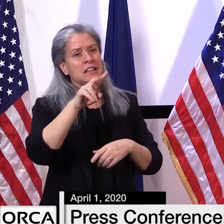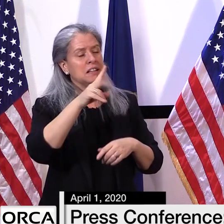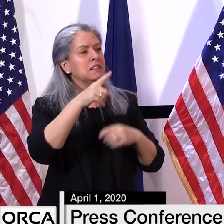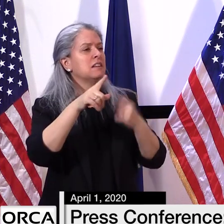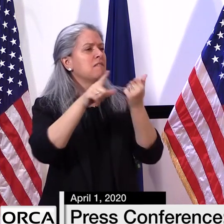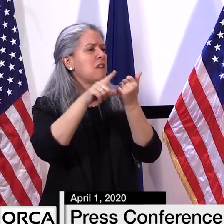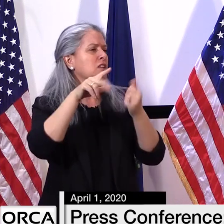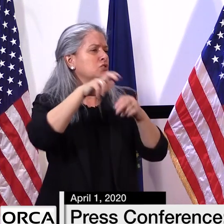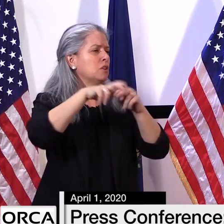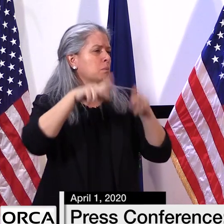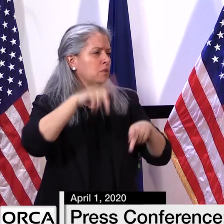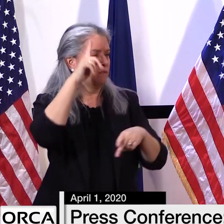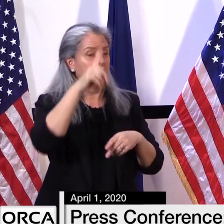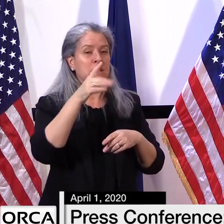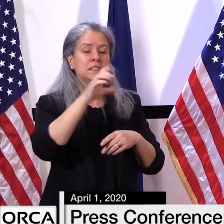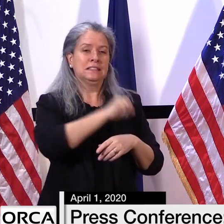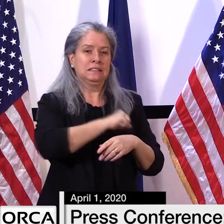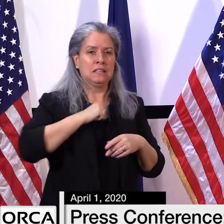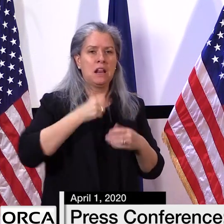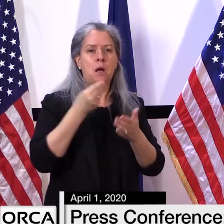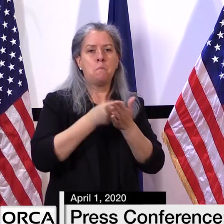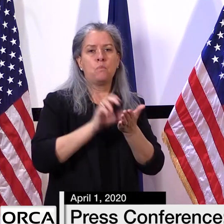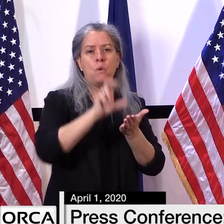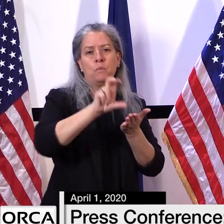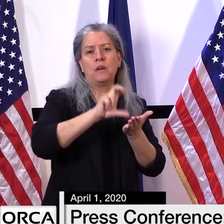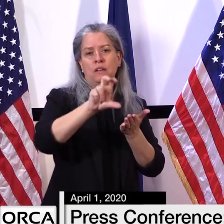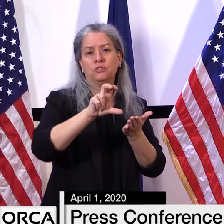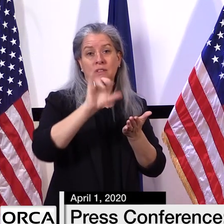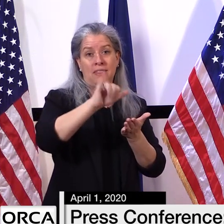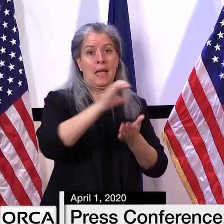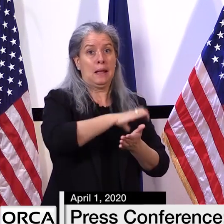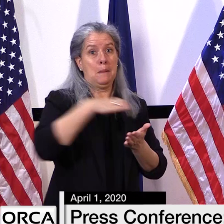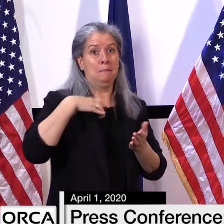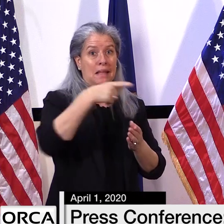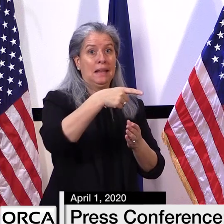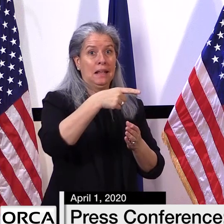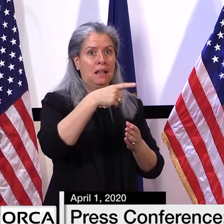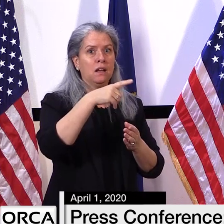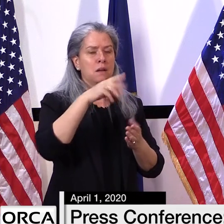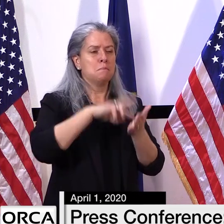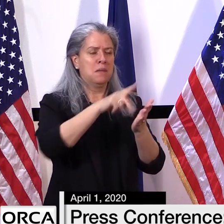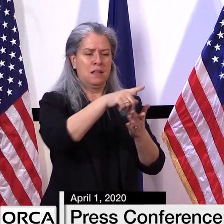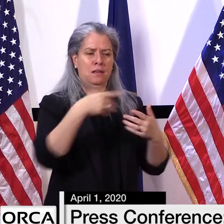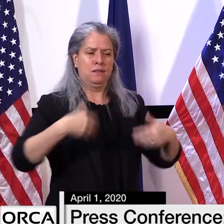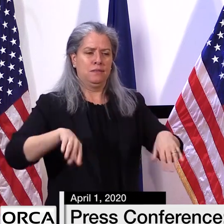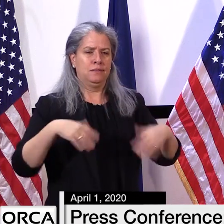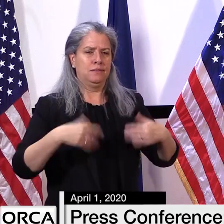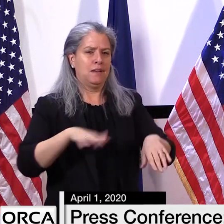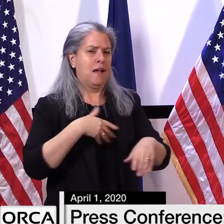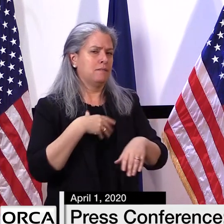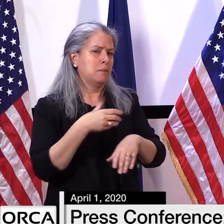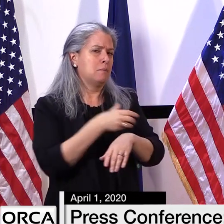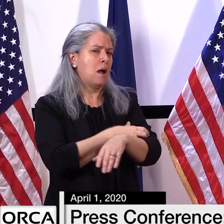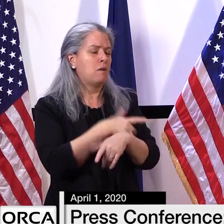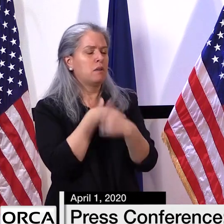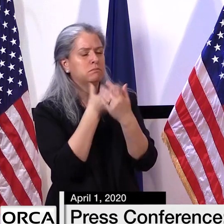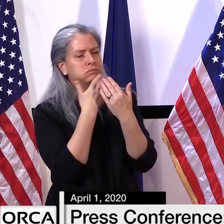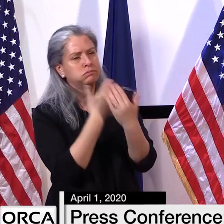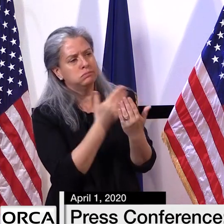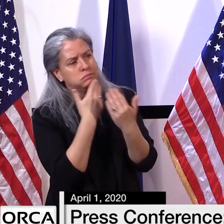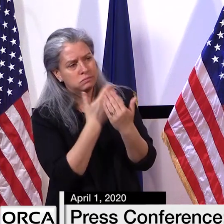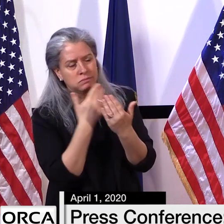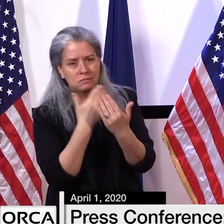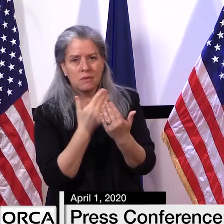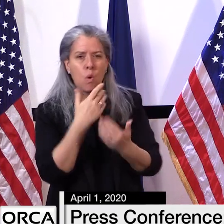Senate Appropriations. It's our hope the tools being made available will help ease the burden as we